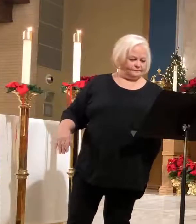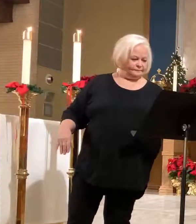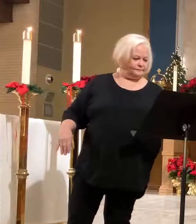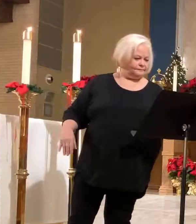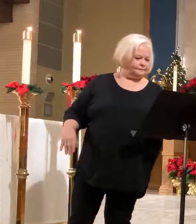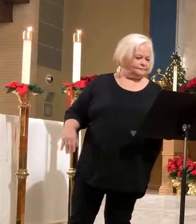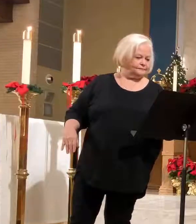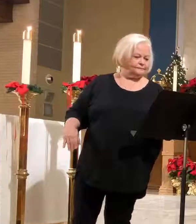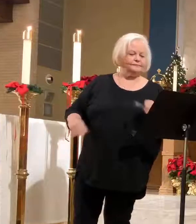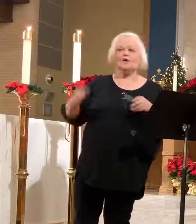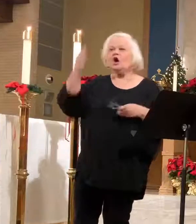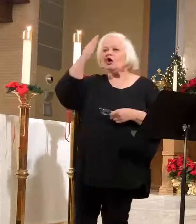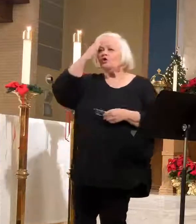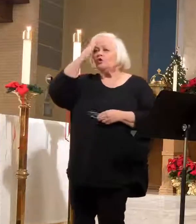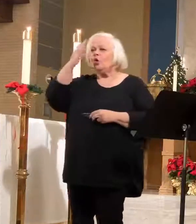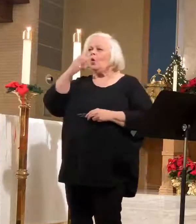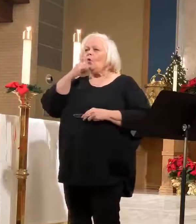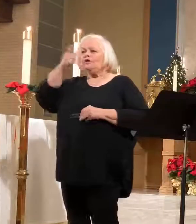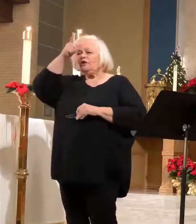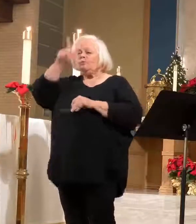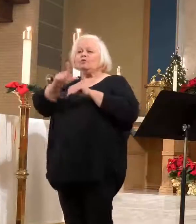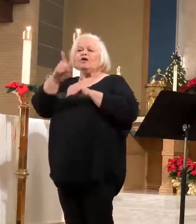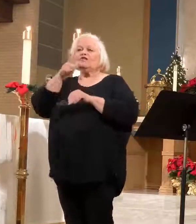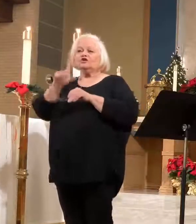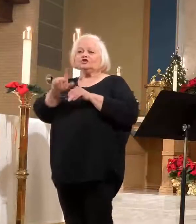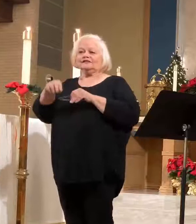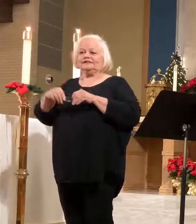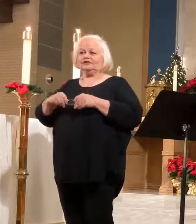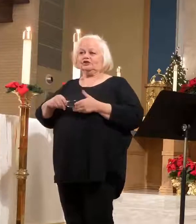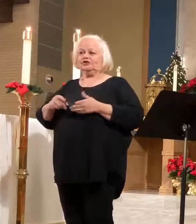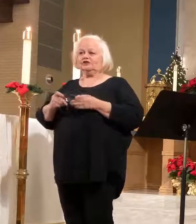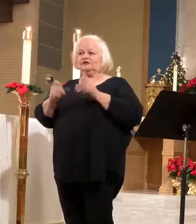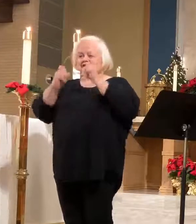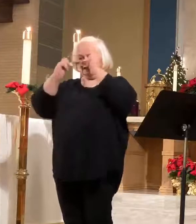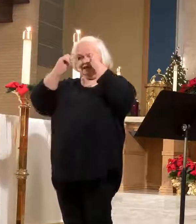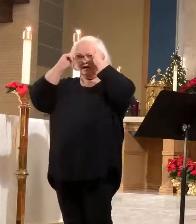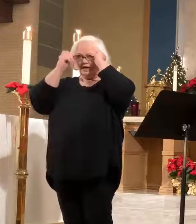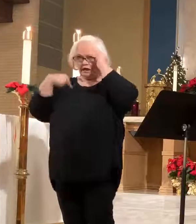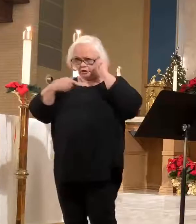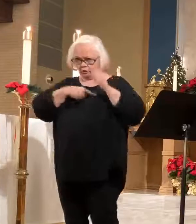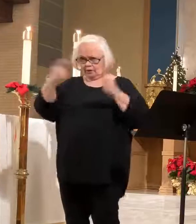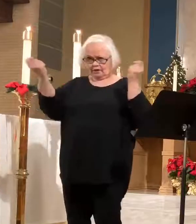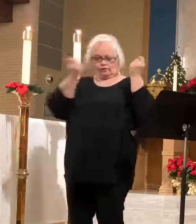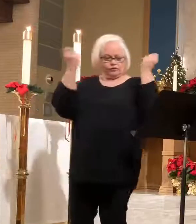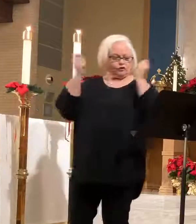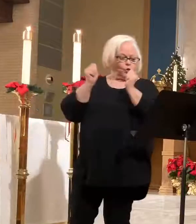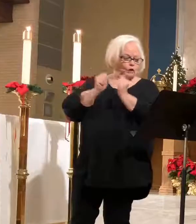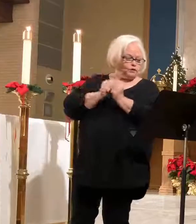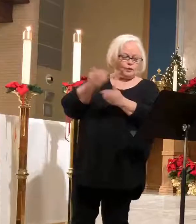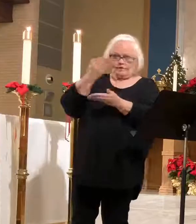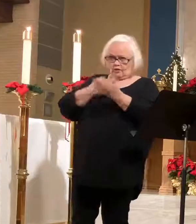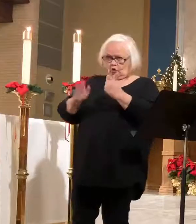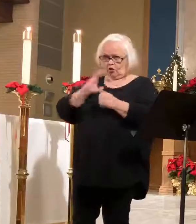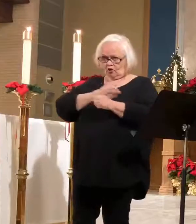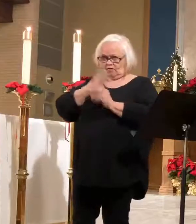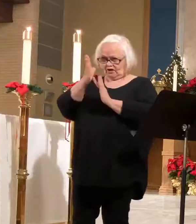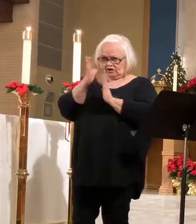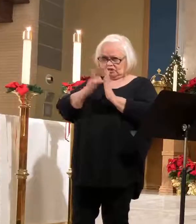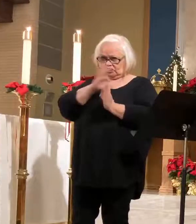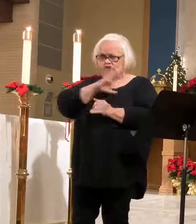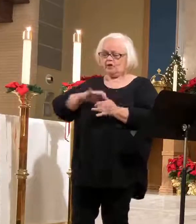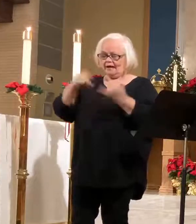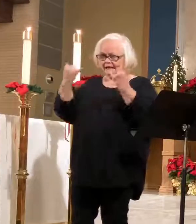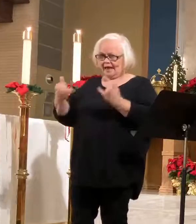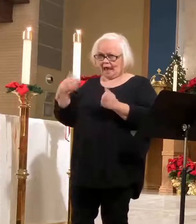Know, dear brethren, that as we have rejoiced at the Nativity of our Lord Jesus Christ, so by leave of God's mercy,